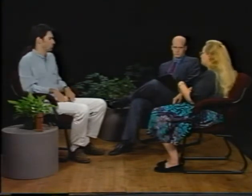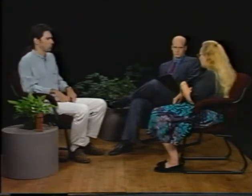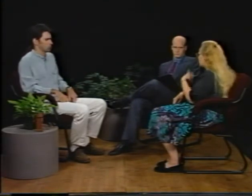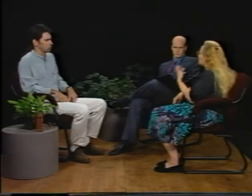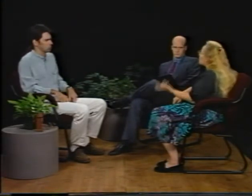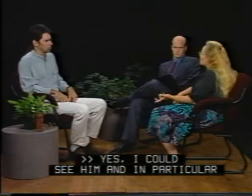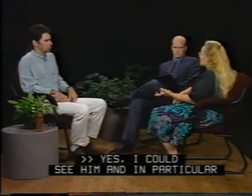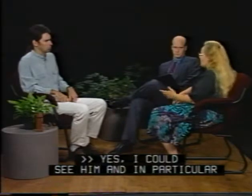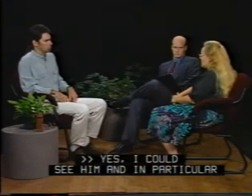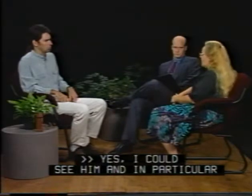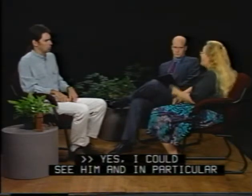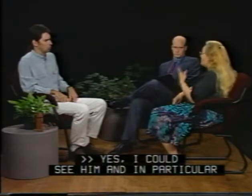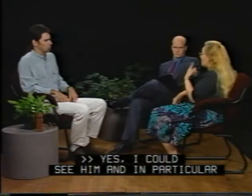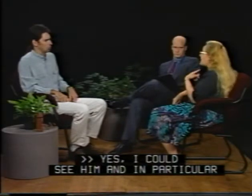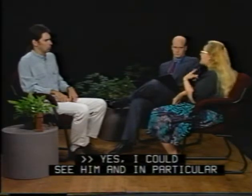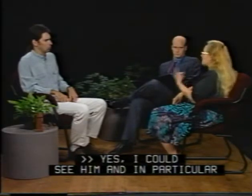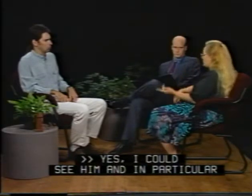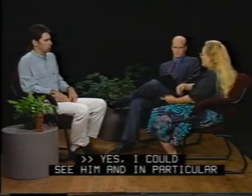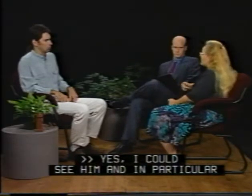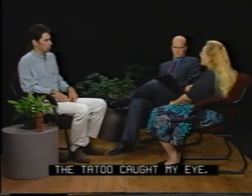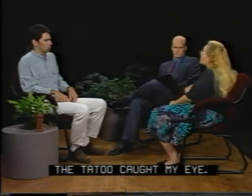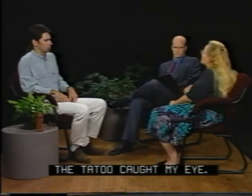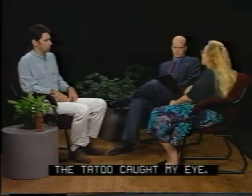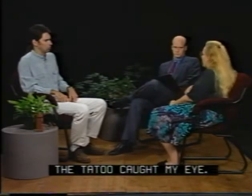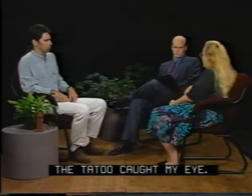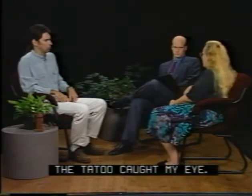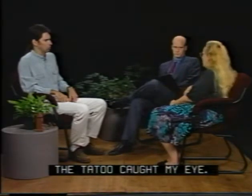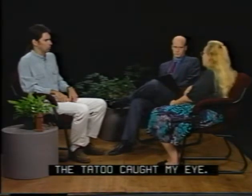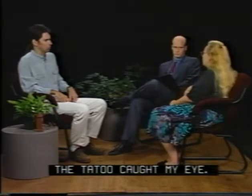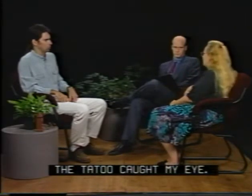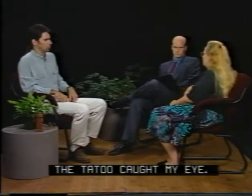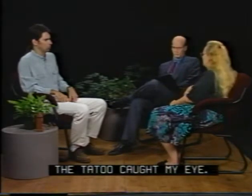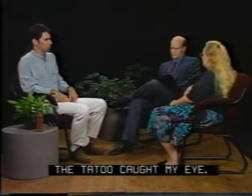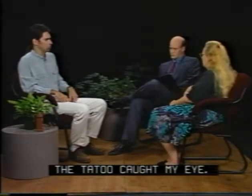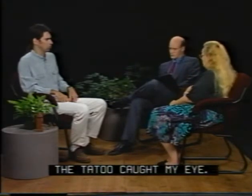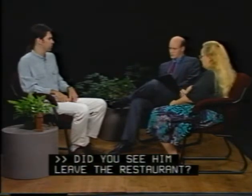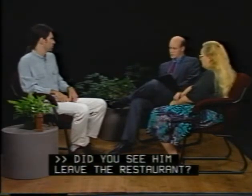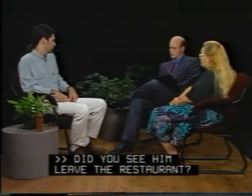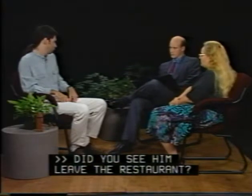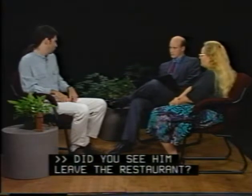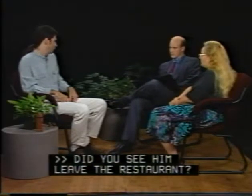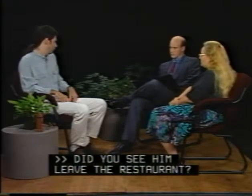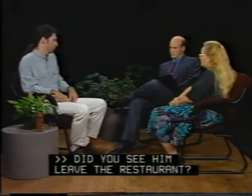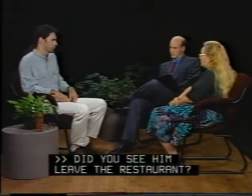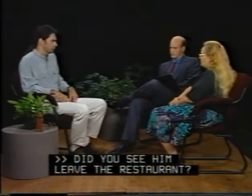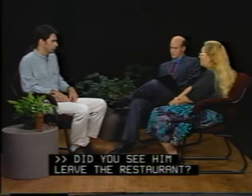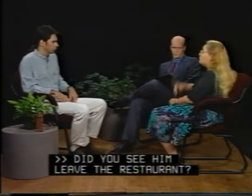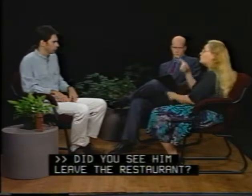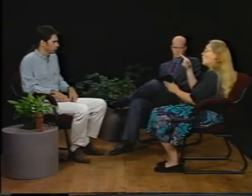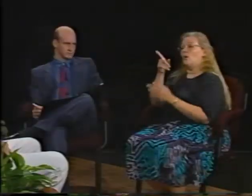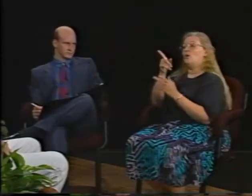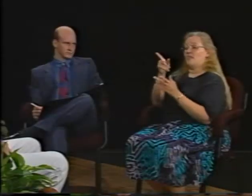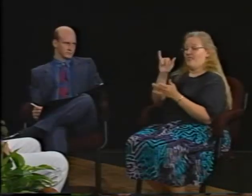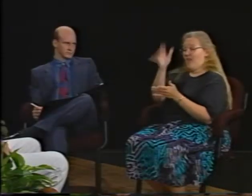Yes, I could see him, and in particular, the tattoo caught my eye. Did you see him leave the restaurant?